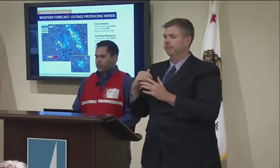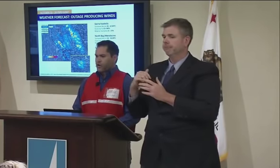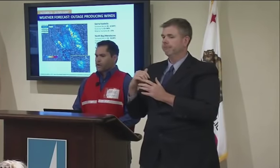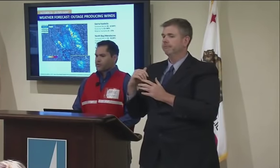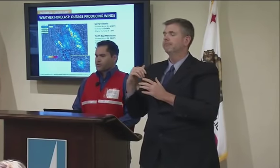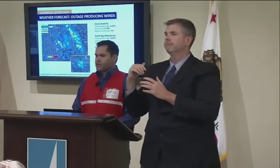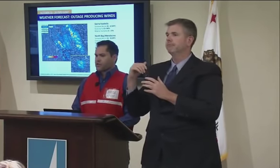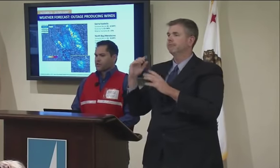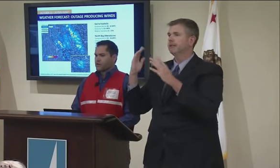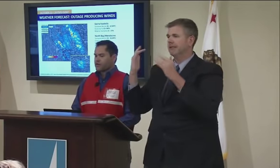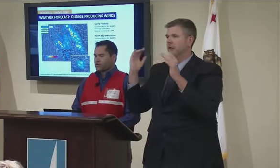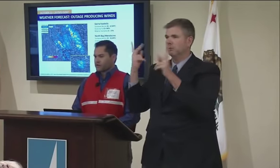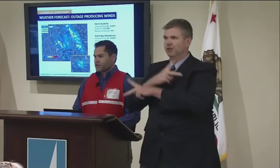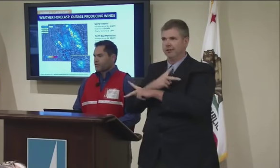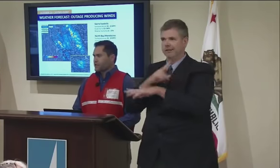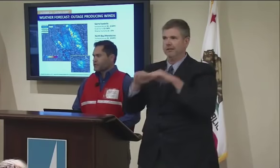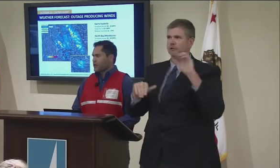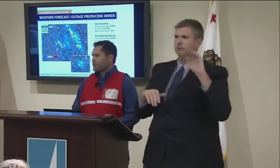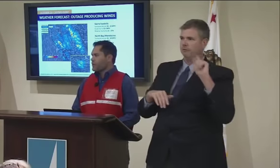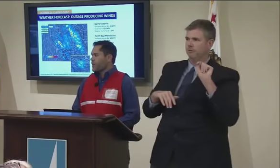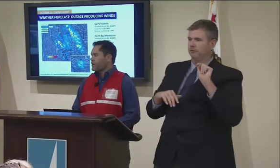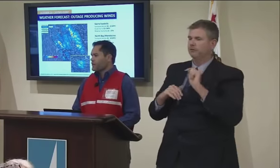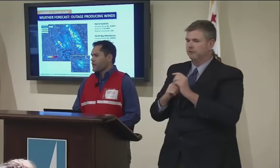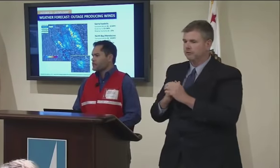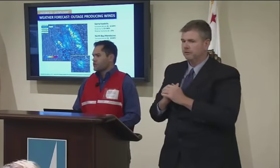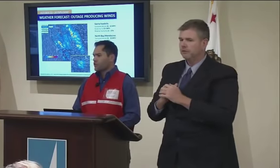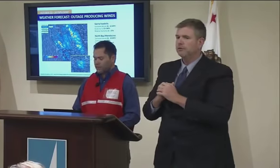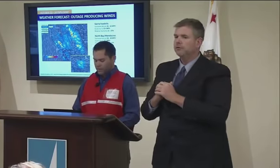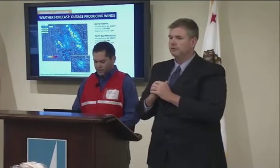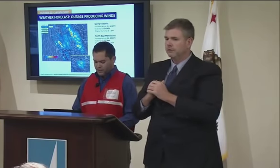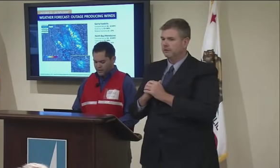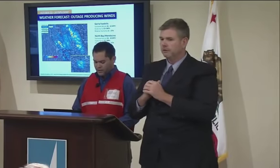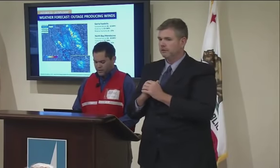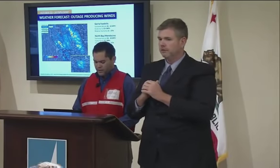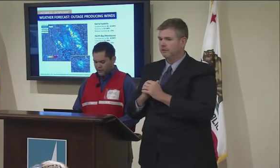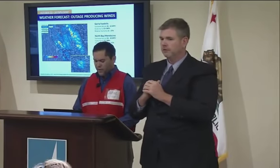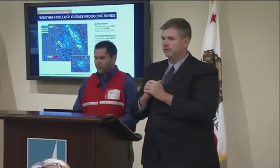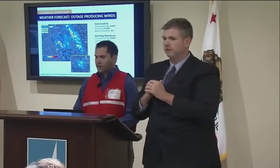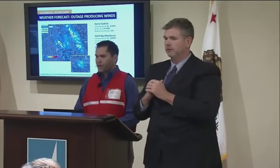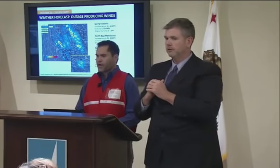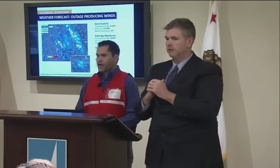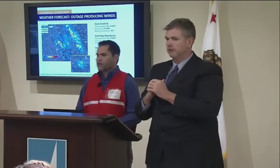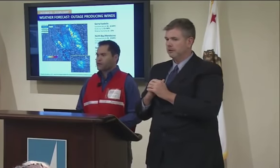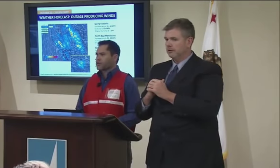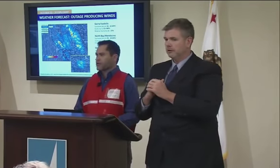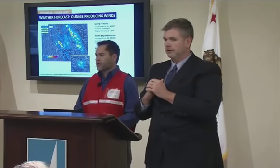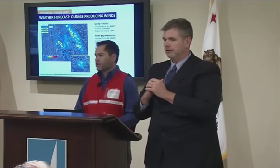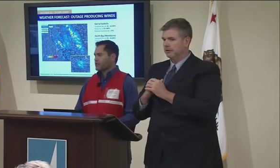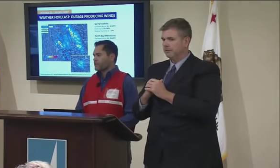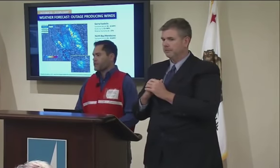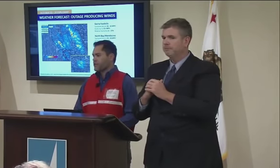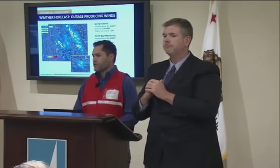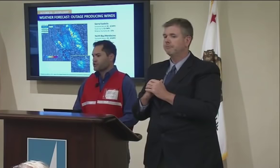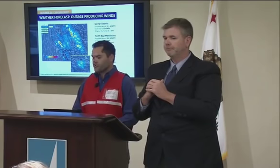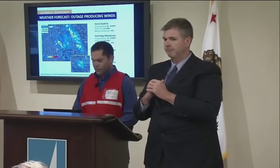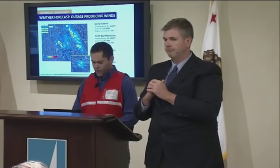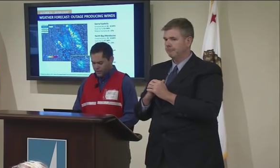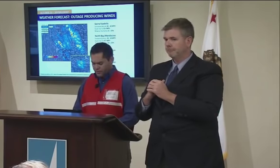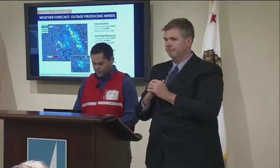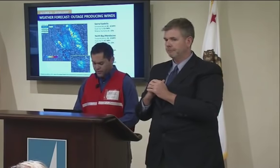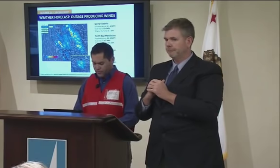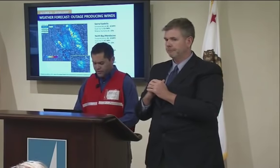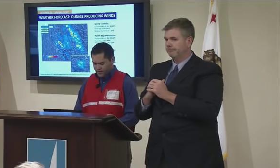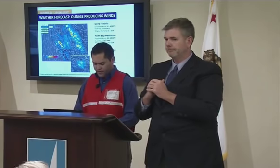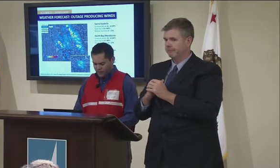Just a word of caution, we're still several days out from that event, so things could still evolve, but right now it's looking like potential for